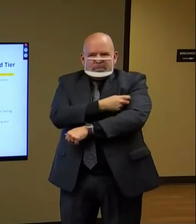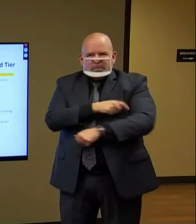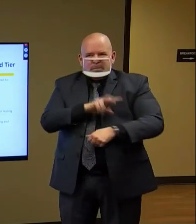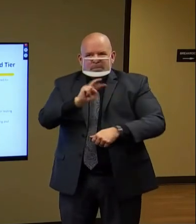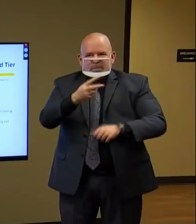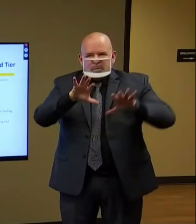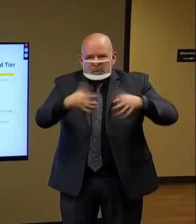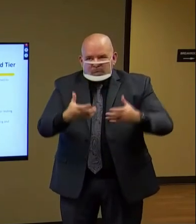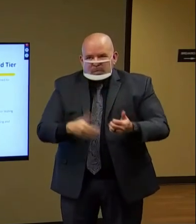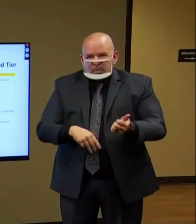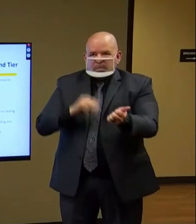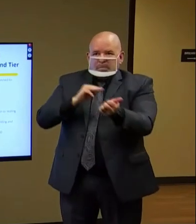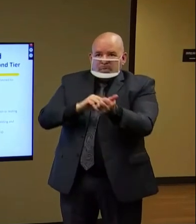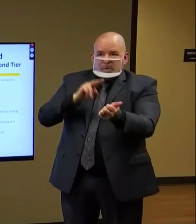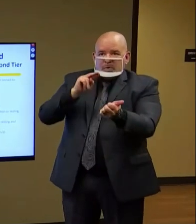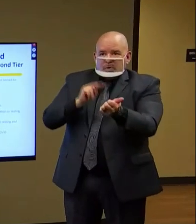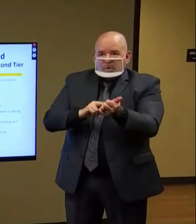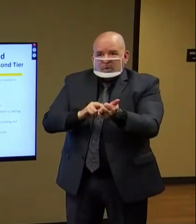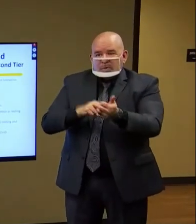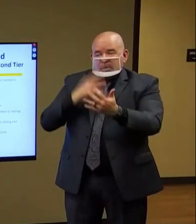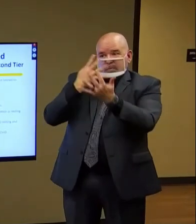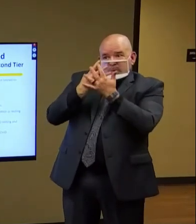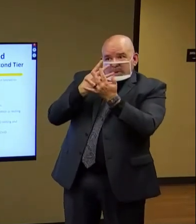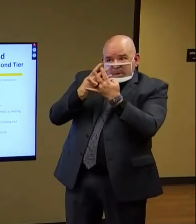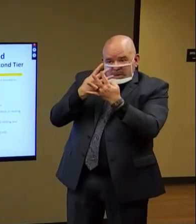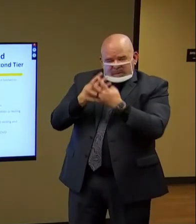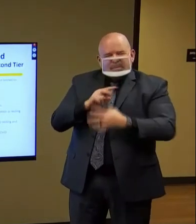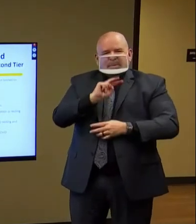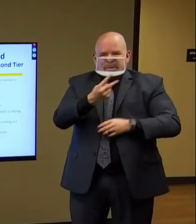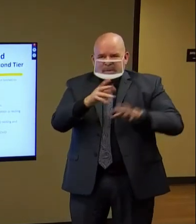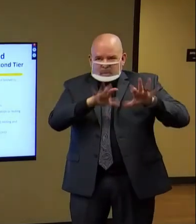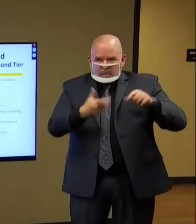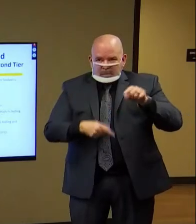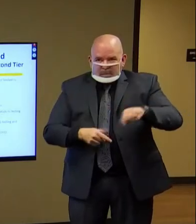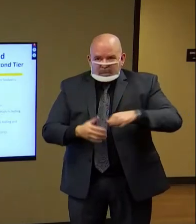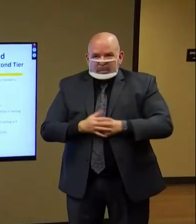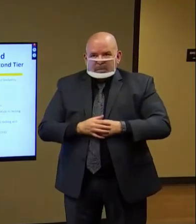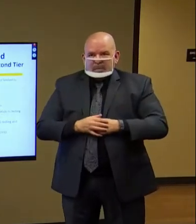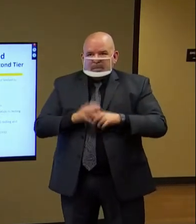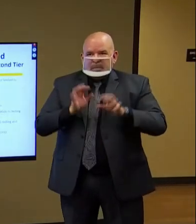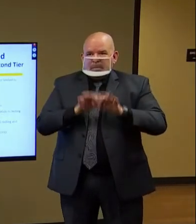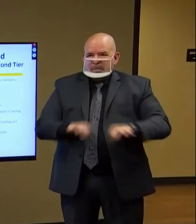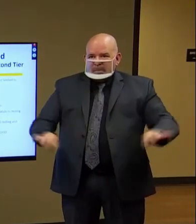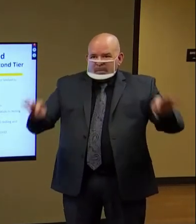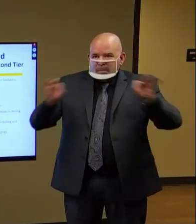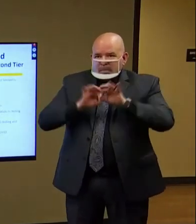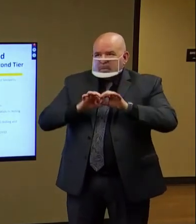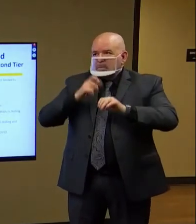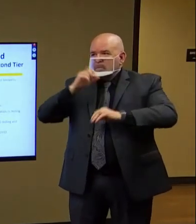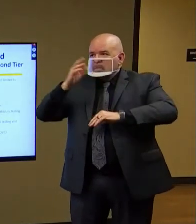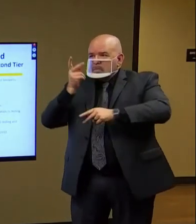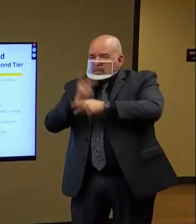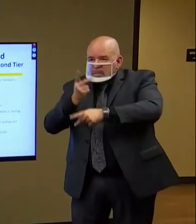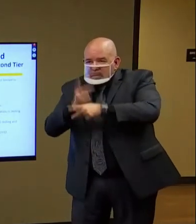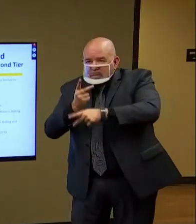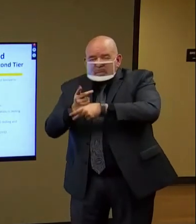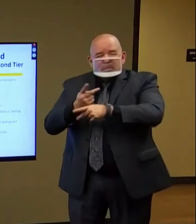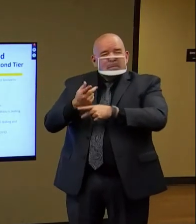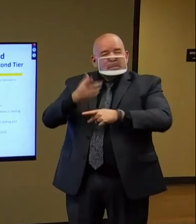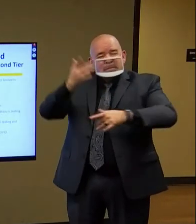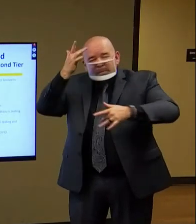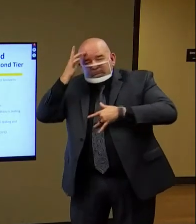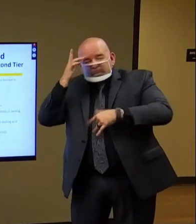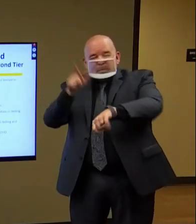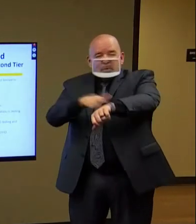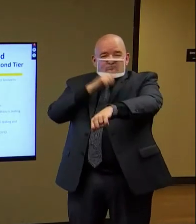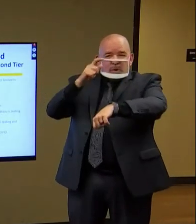again, the staff in emergency medical care facilities, urgent care facilities, the community pharmacy staff that are working on vaccination and